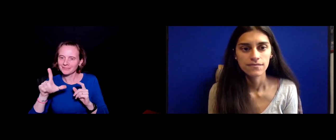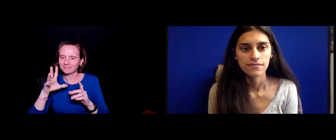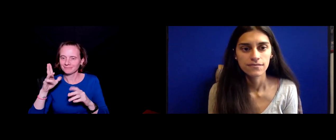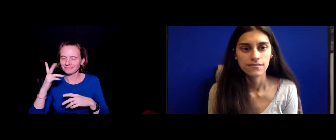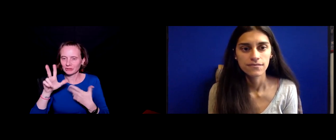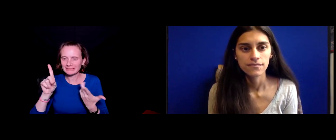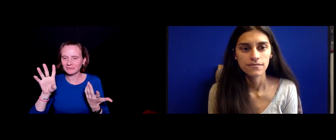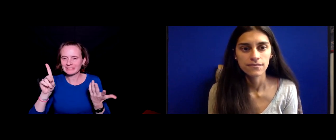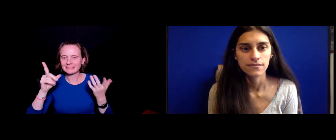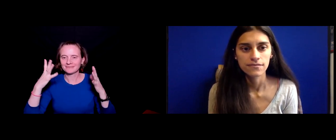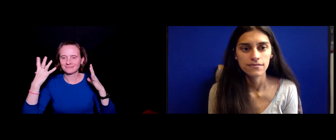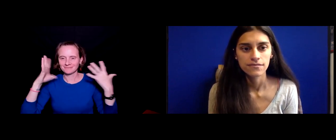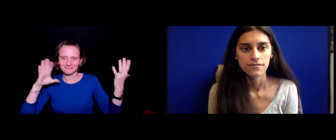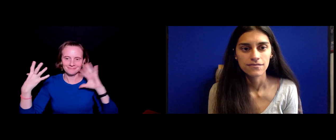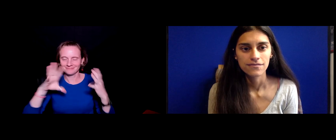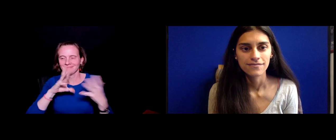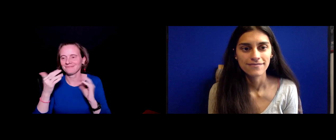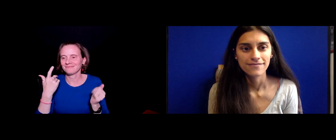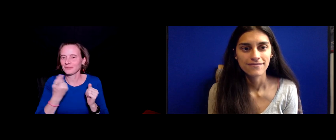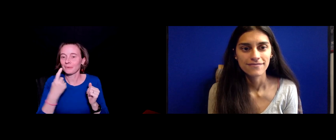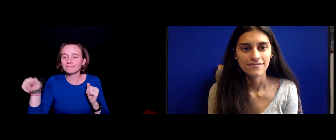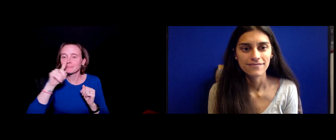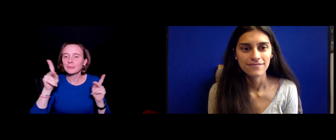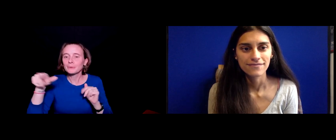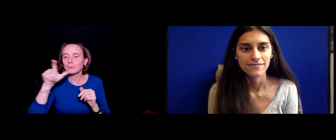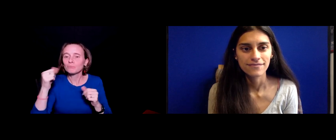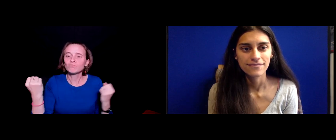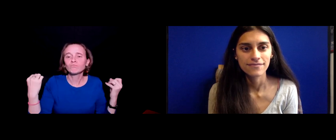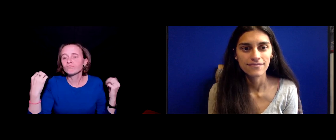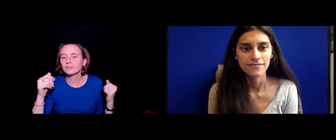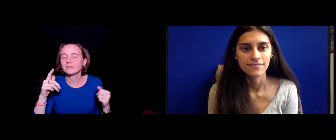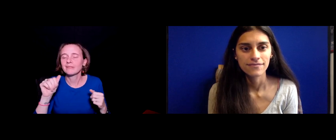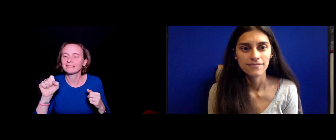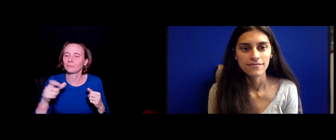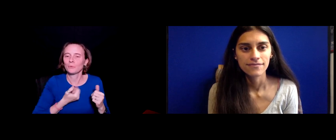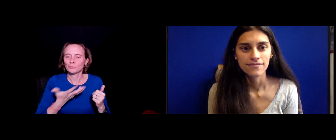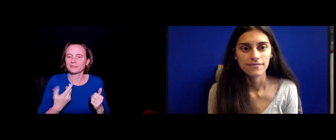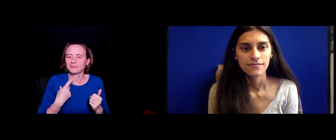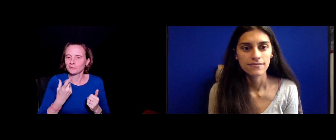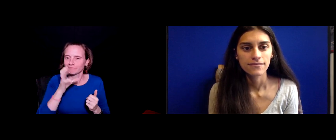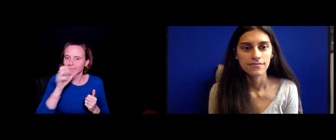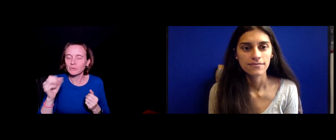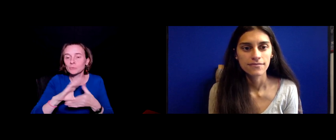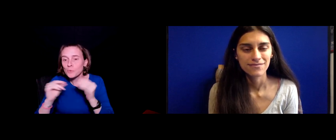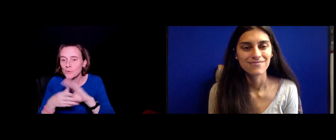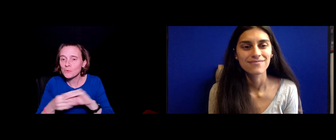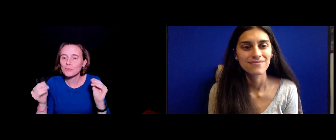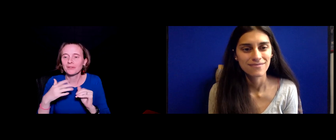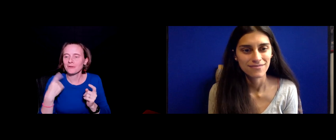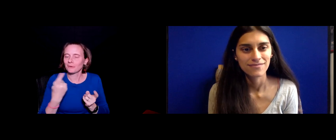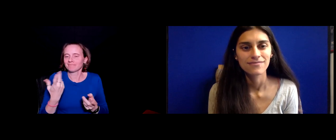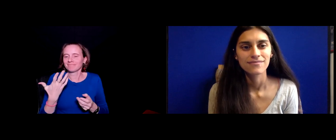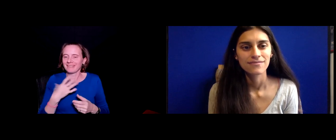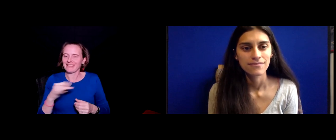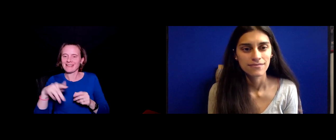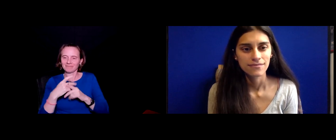provoke thought and visions. But ASL storytelling is three-dimensional and four-dimensional. And ASL poetry